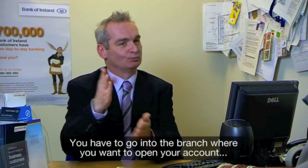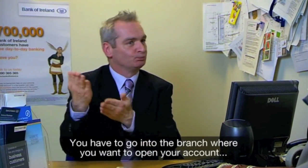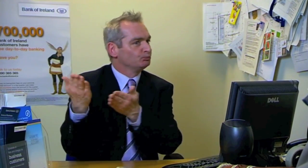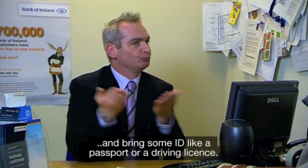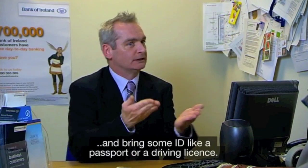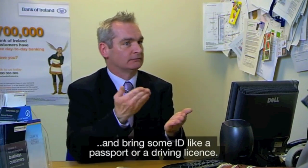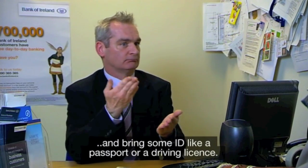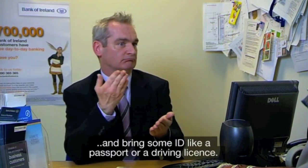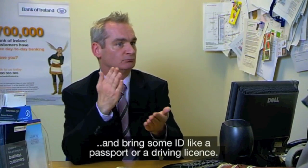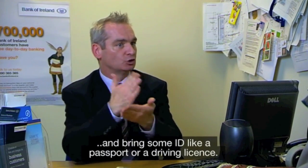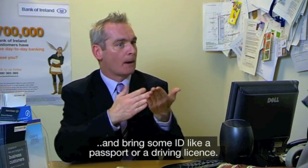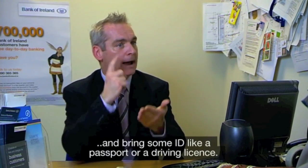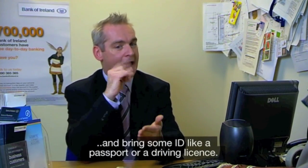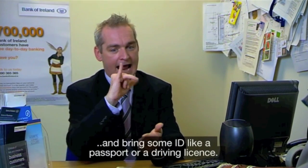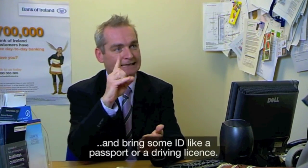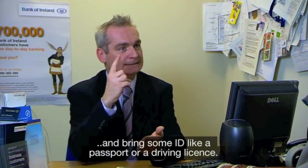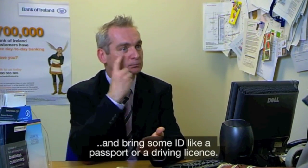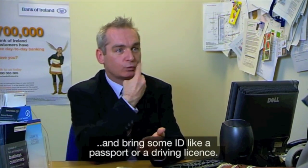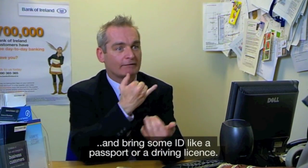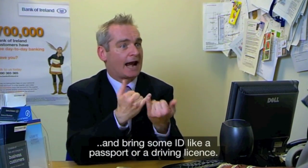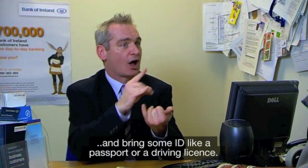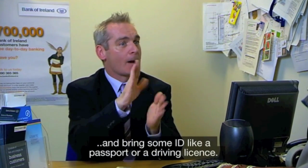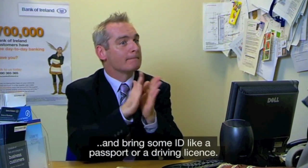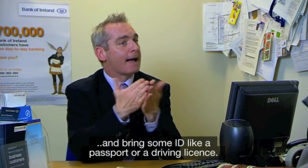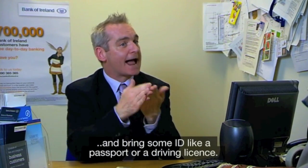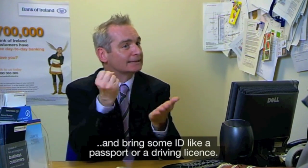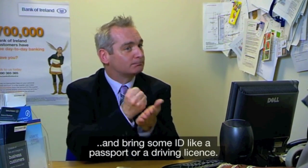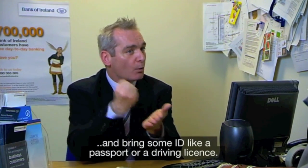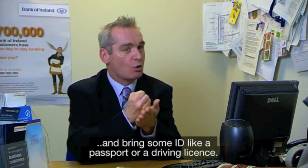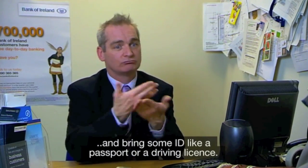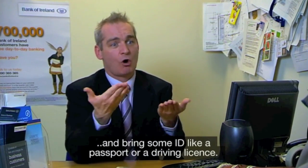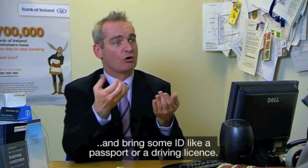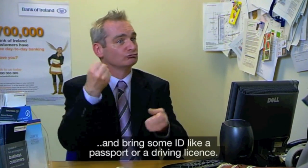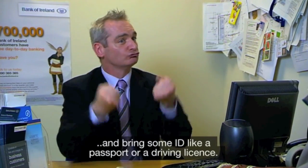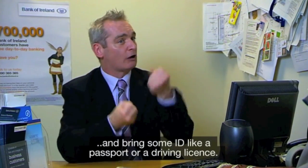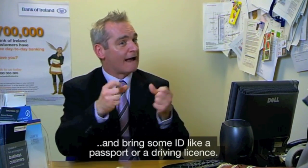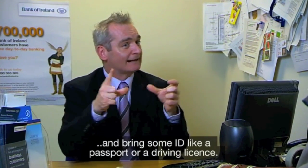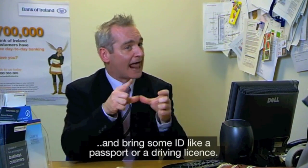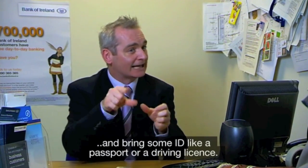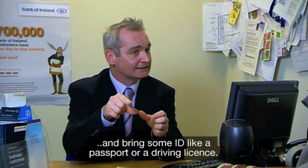and bring some ID, like a passport or a driving licence.